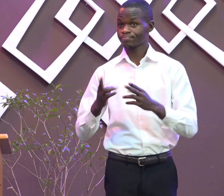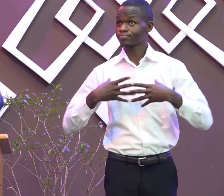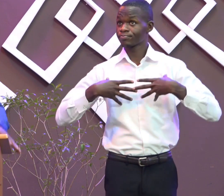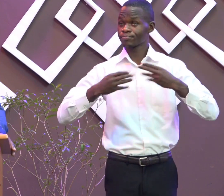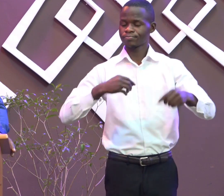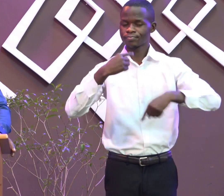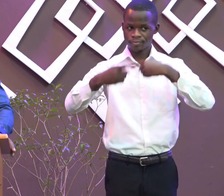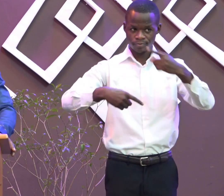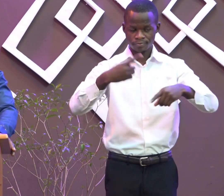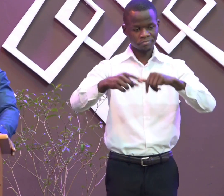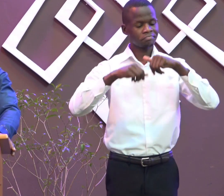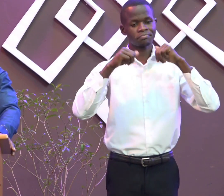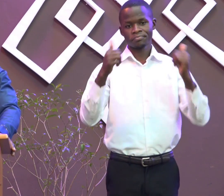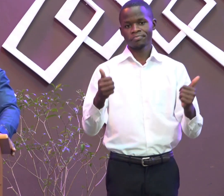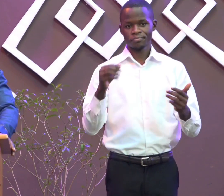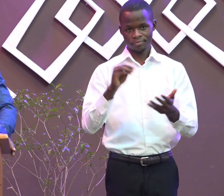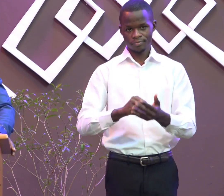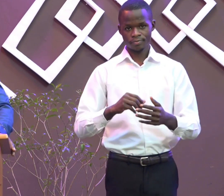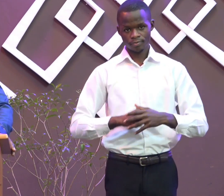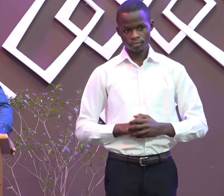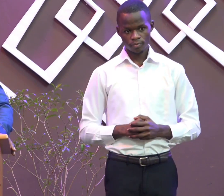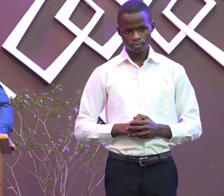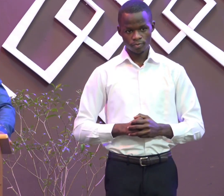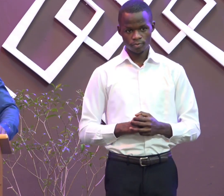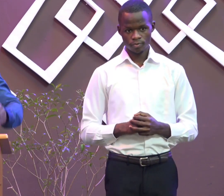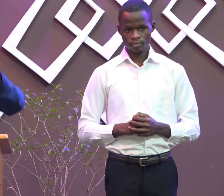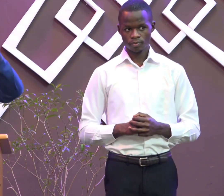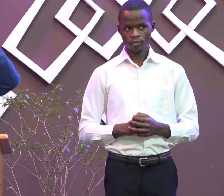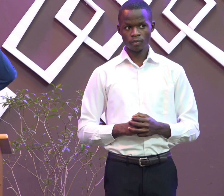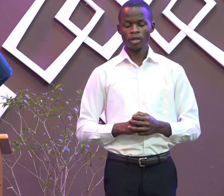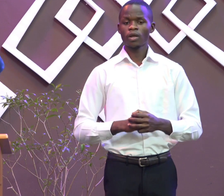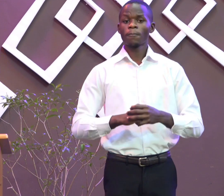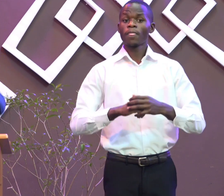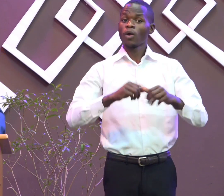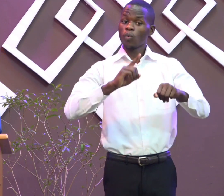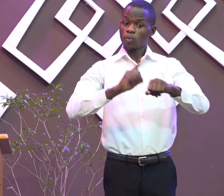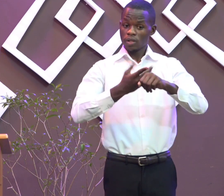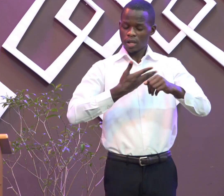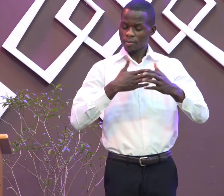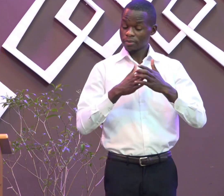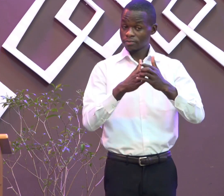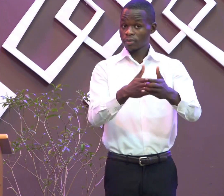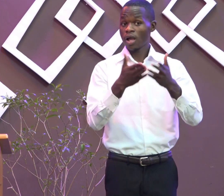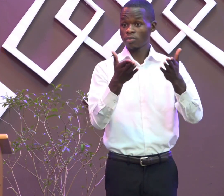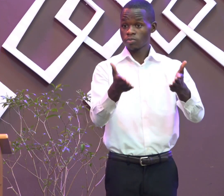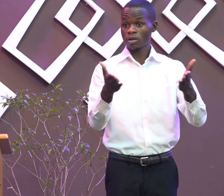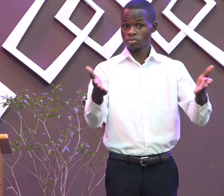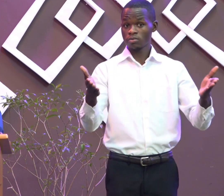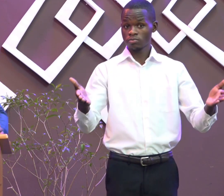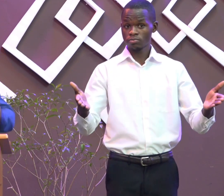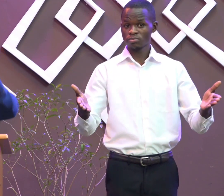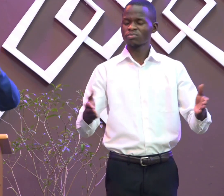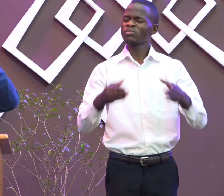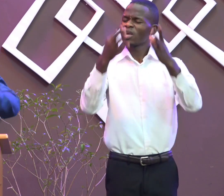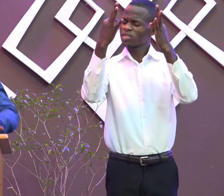mu maso nate. We have hope of moving forward again. Buli wabira wo mukulembeze. Whenever there is a leader.